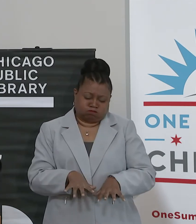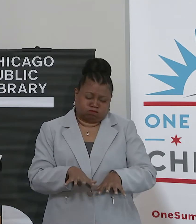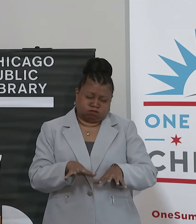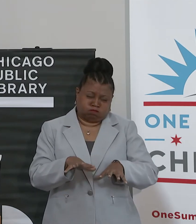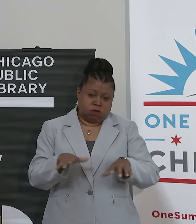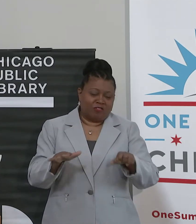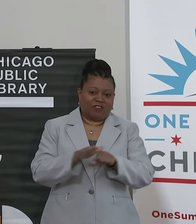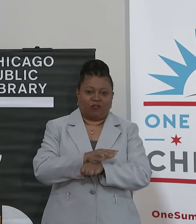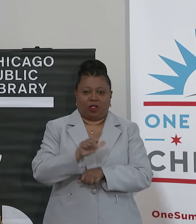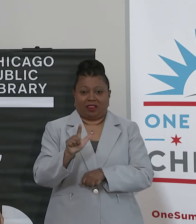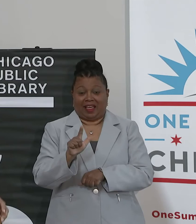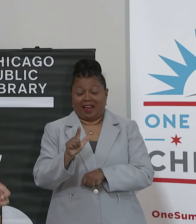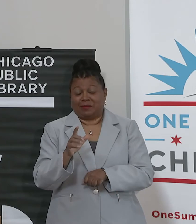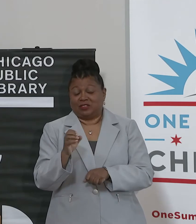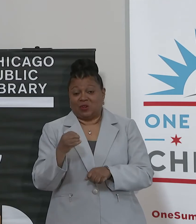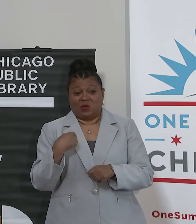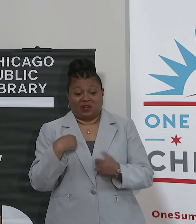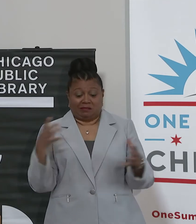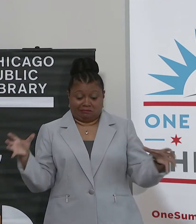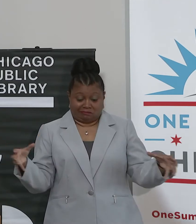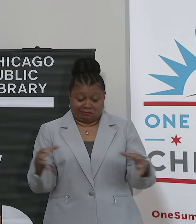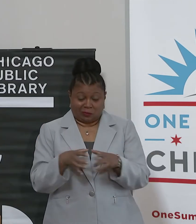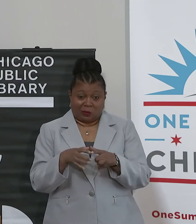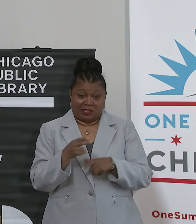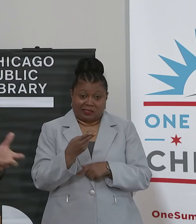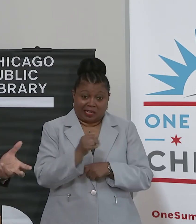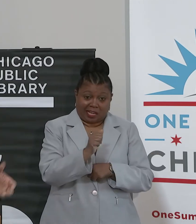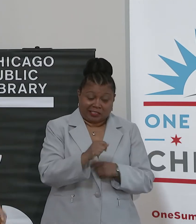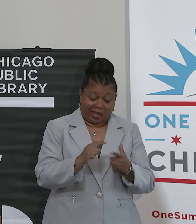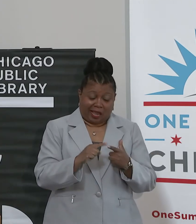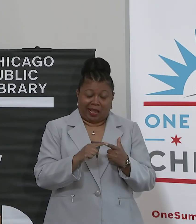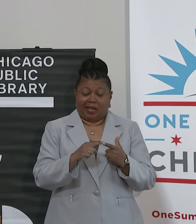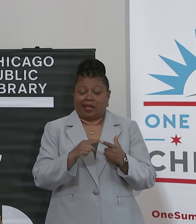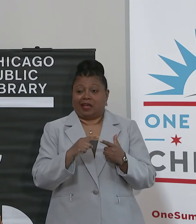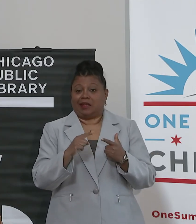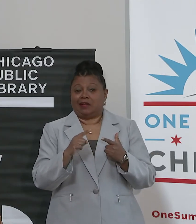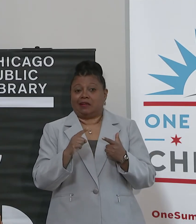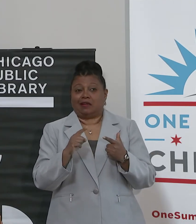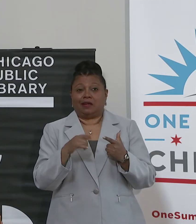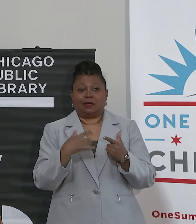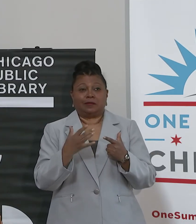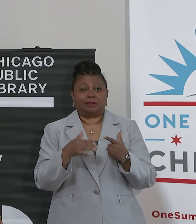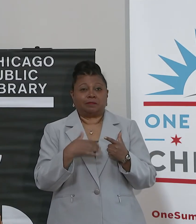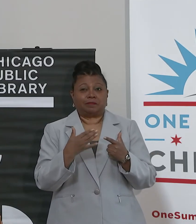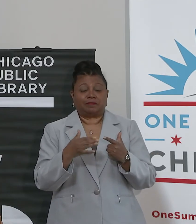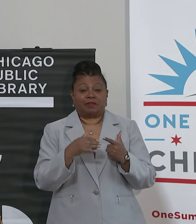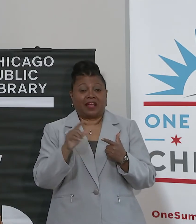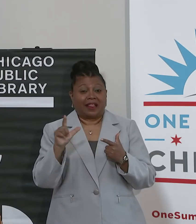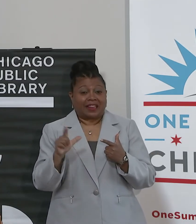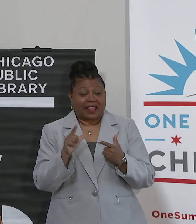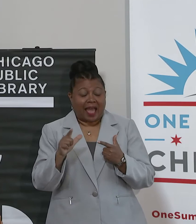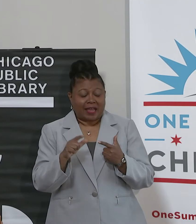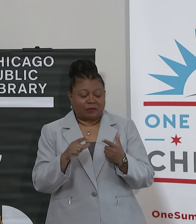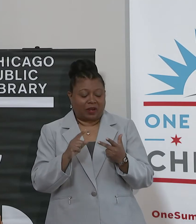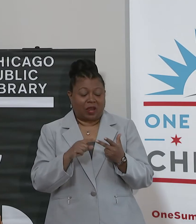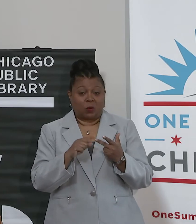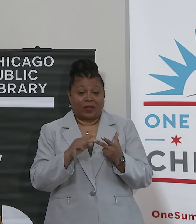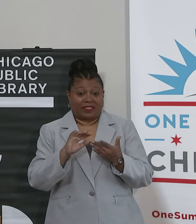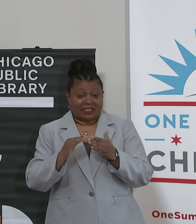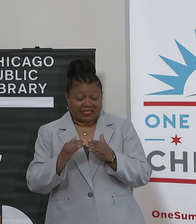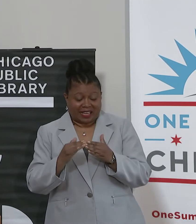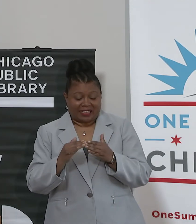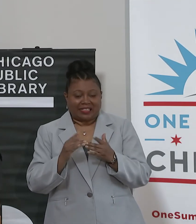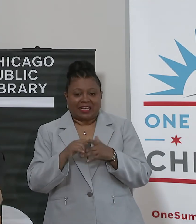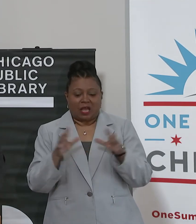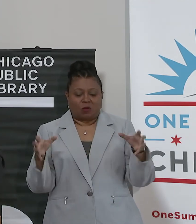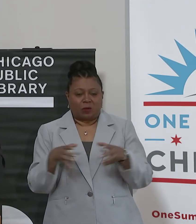library. And so we got together with CHA, we got together with the libraries and with the city,